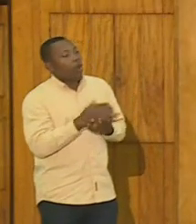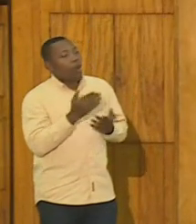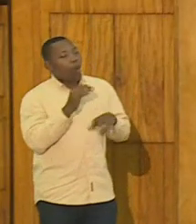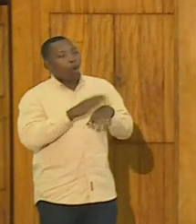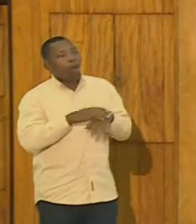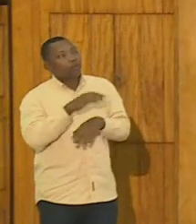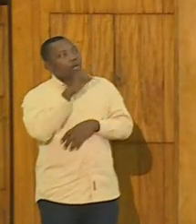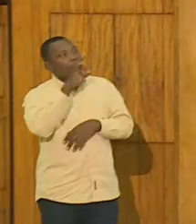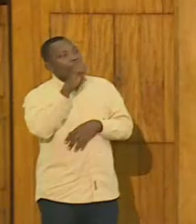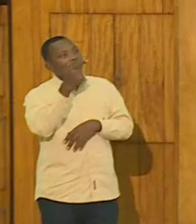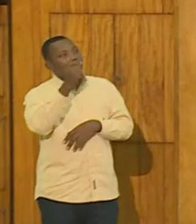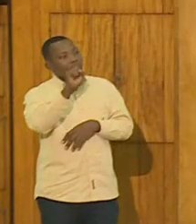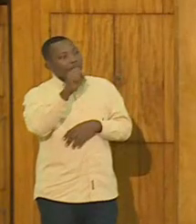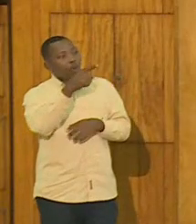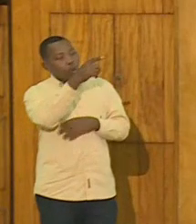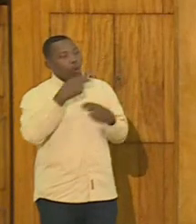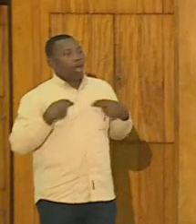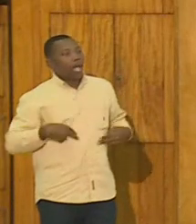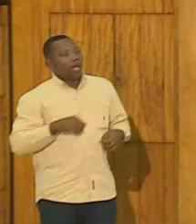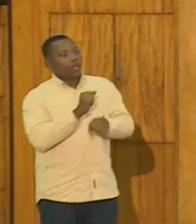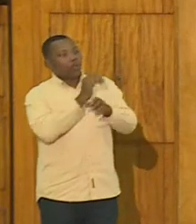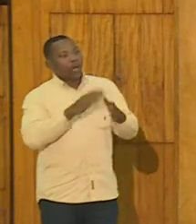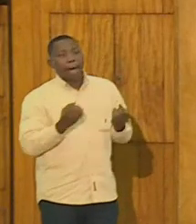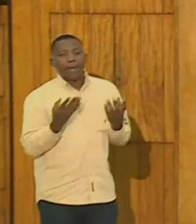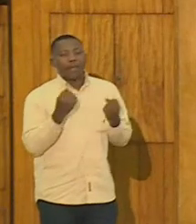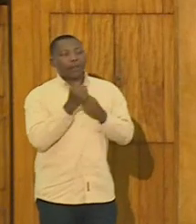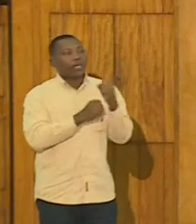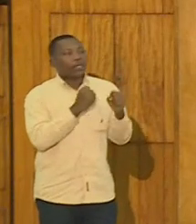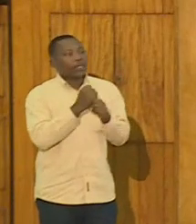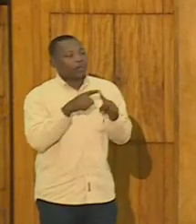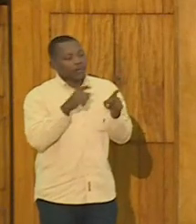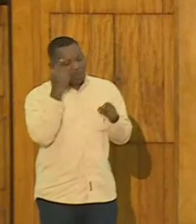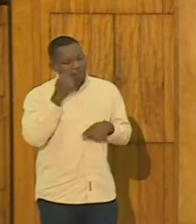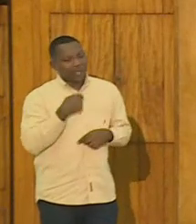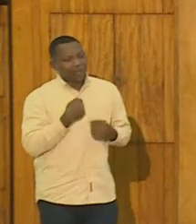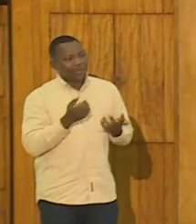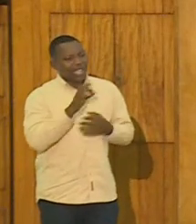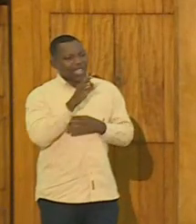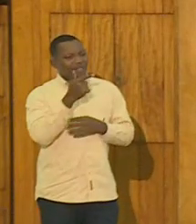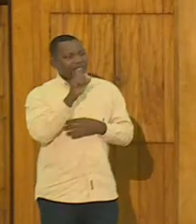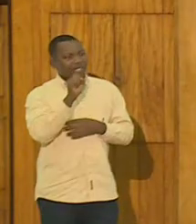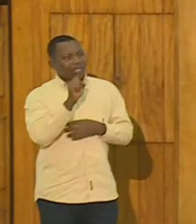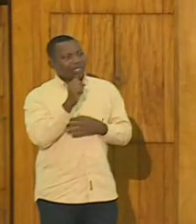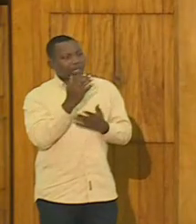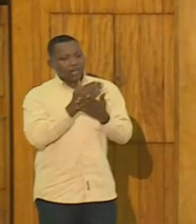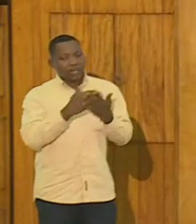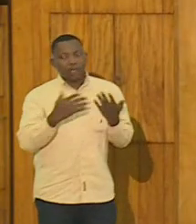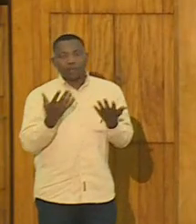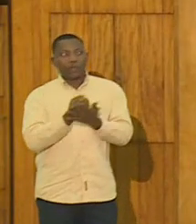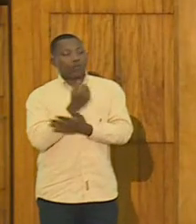genital schisto. I'm a health worker many years, but also for me, female genital schisto is something quite